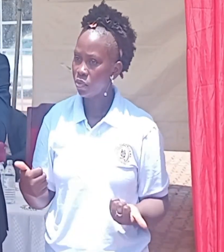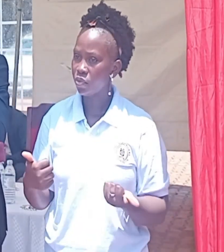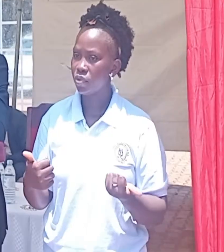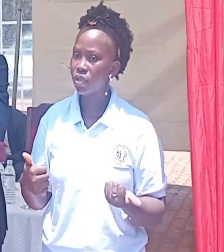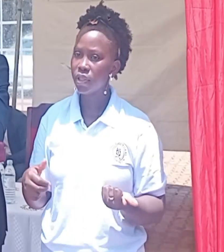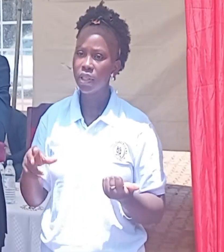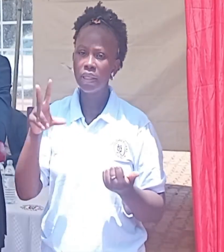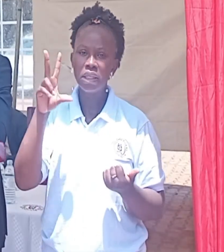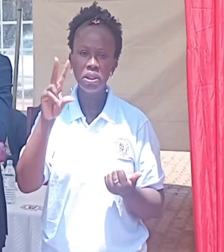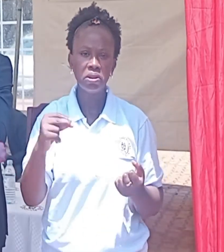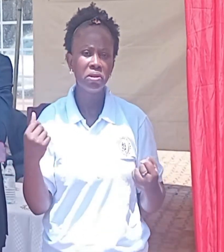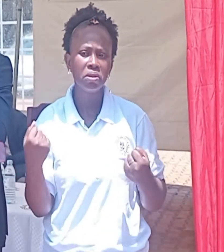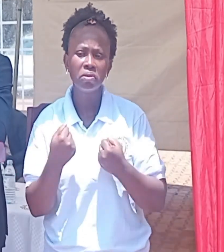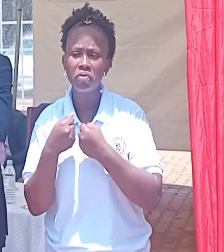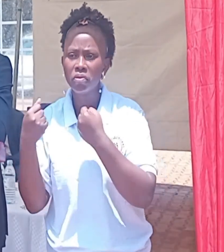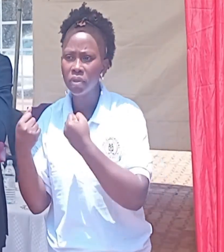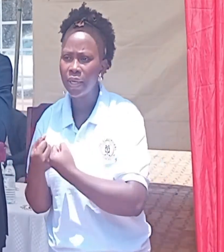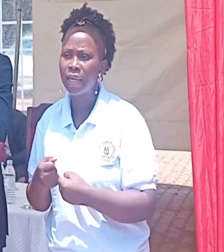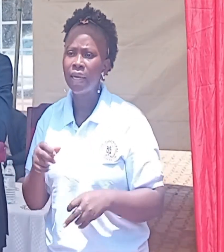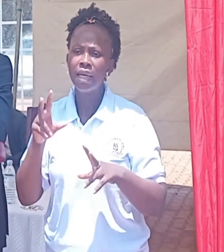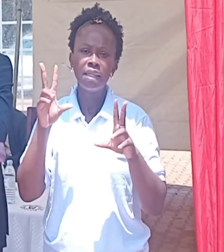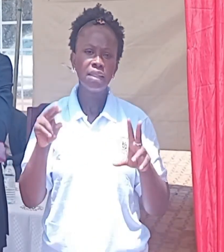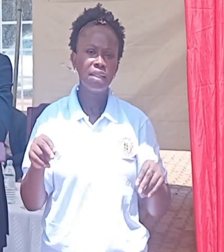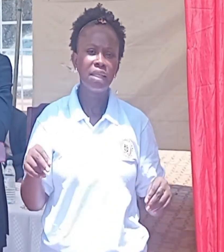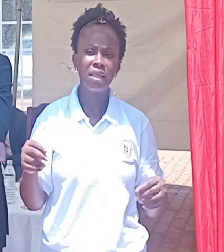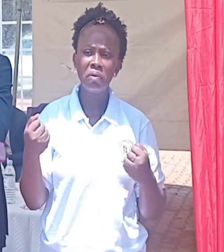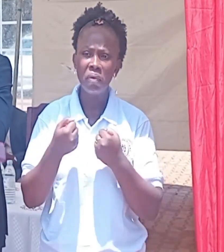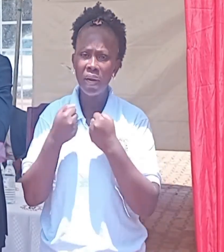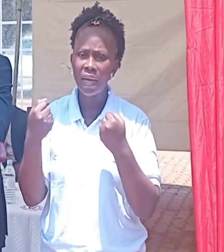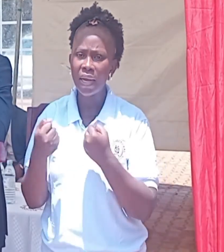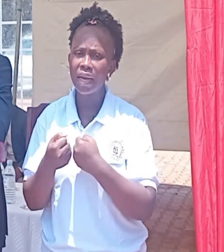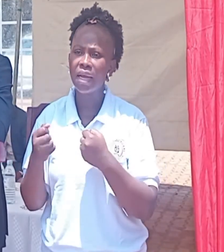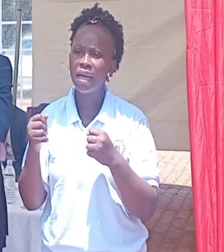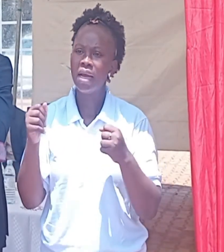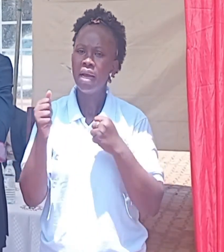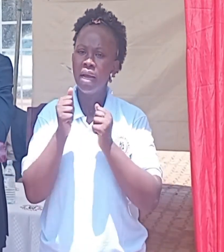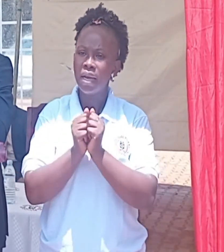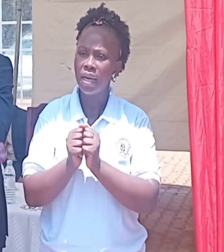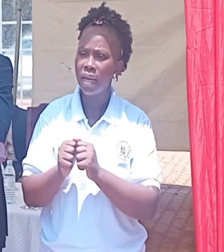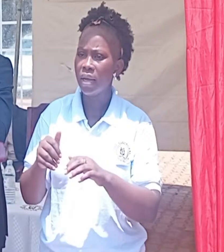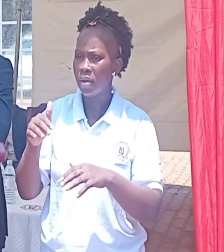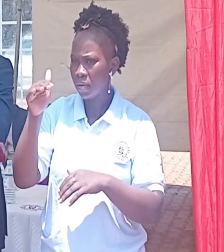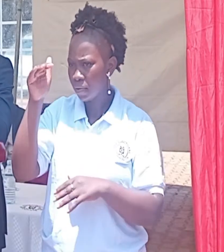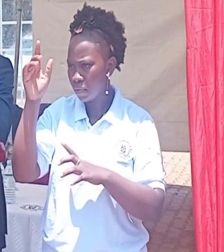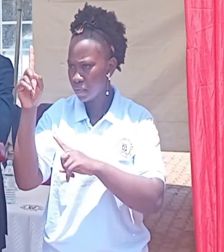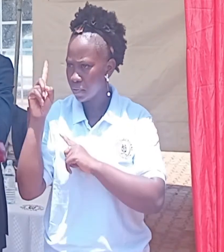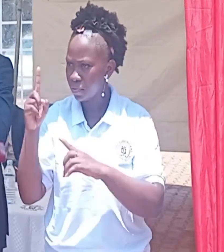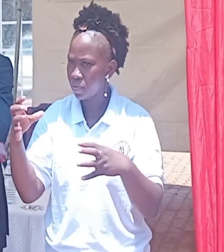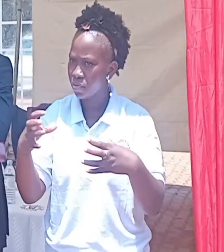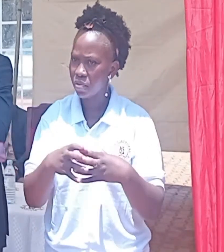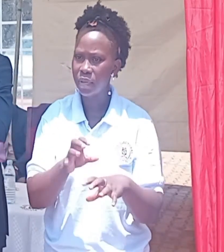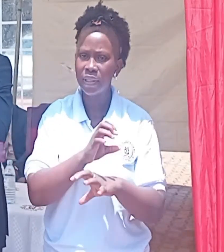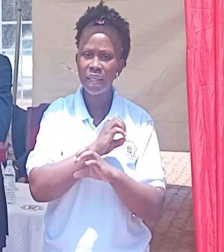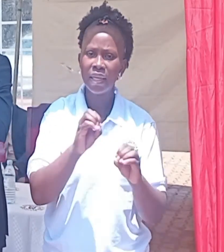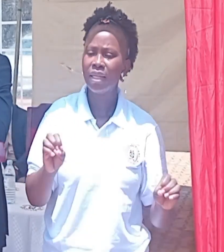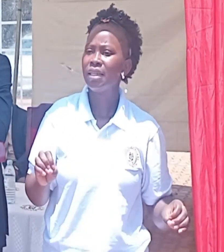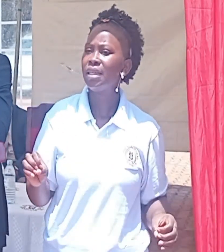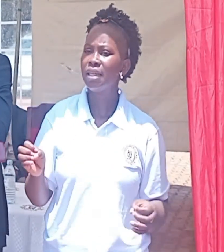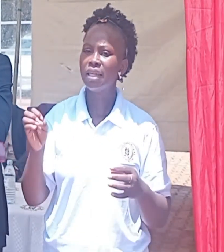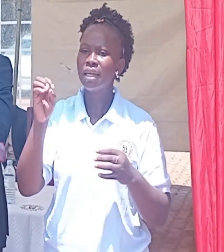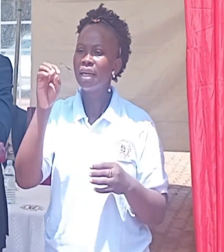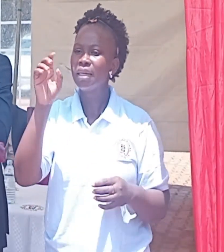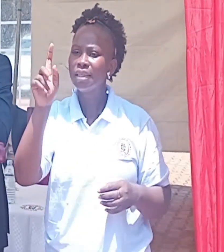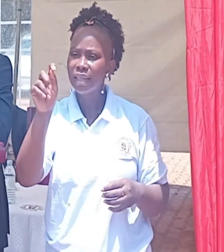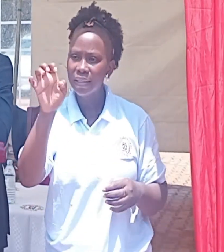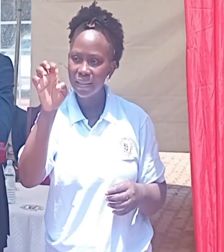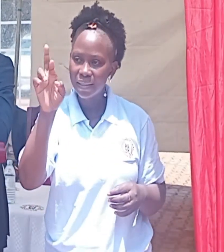teri kubagana, teri okulwanagana n'ebitongole by'okwerinda, teri omukka guli ogubalagala,